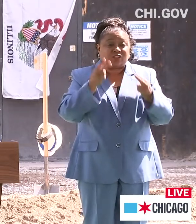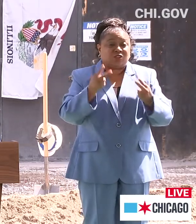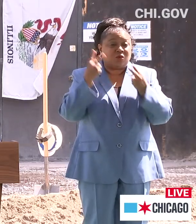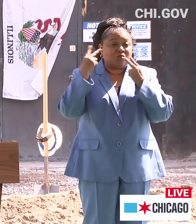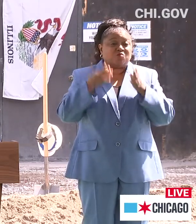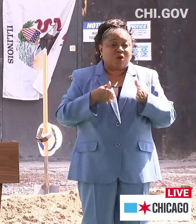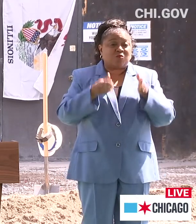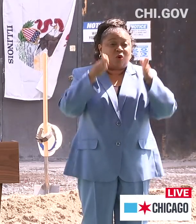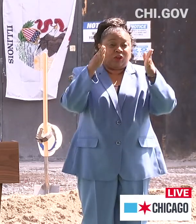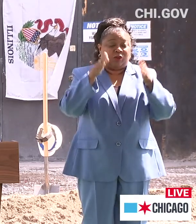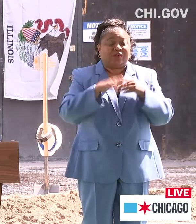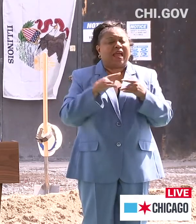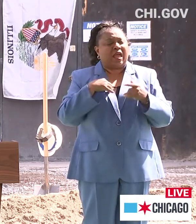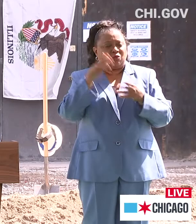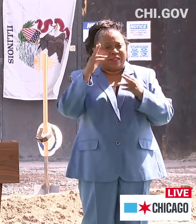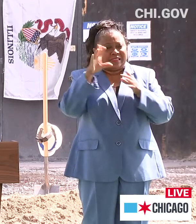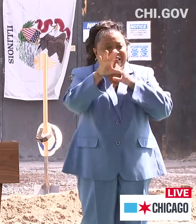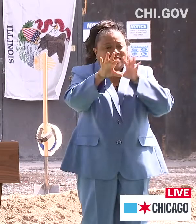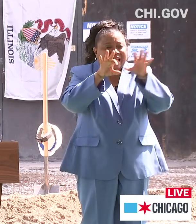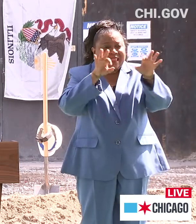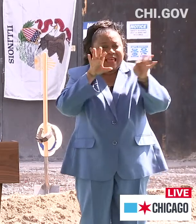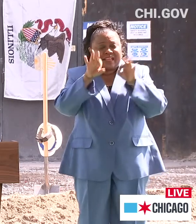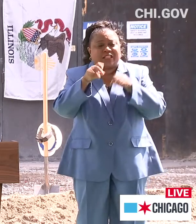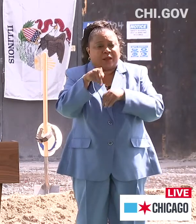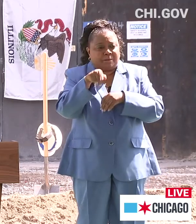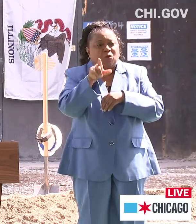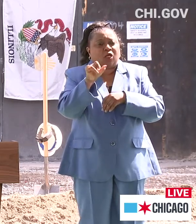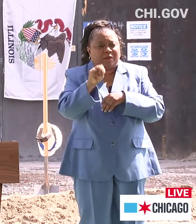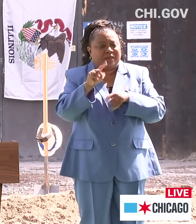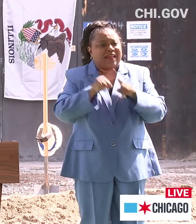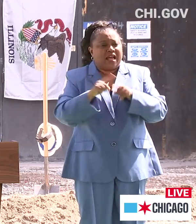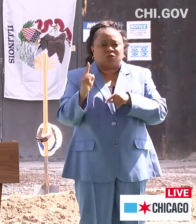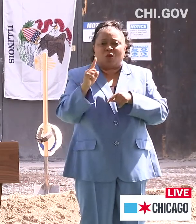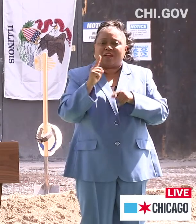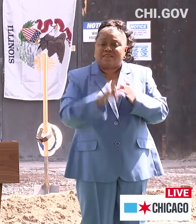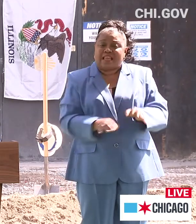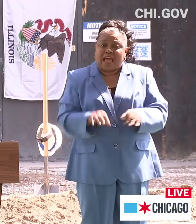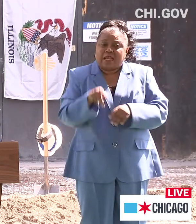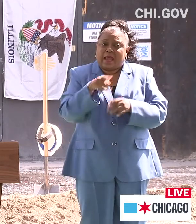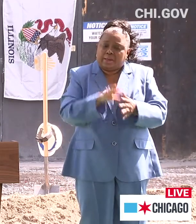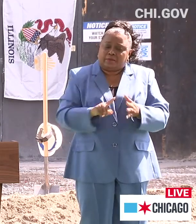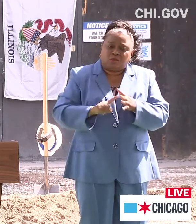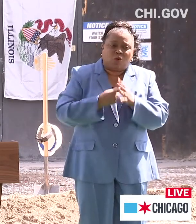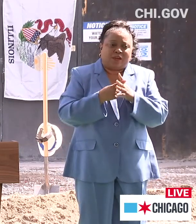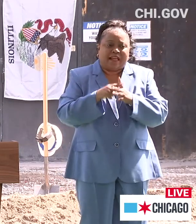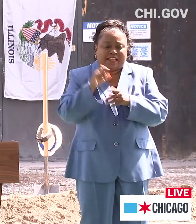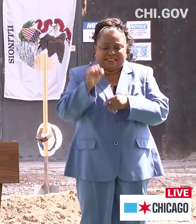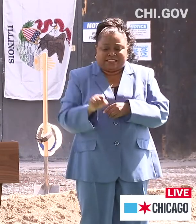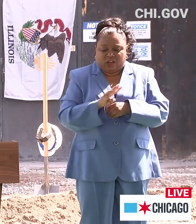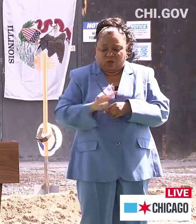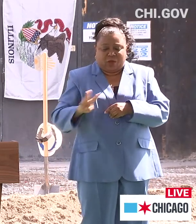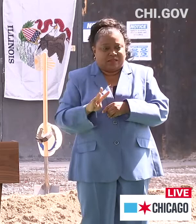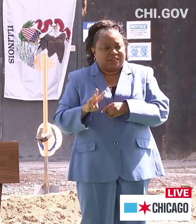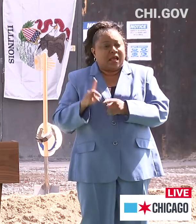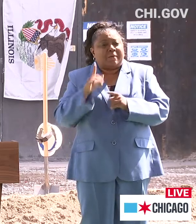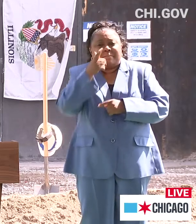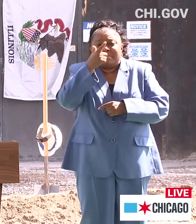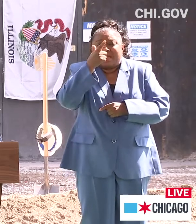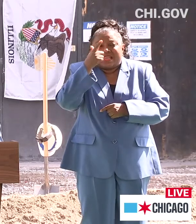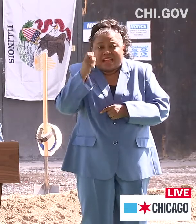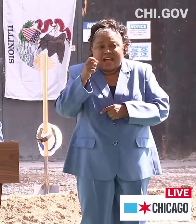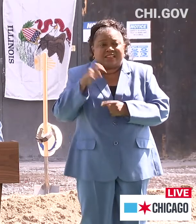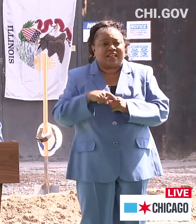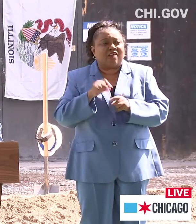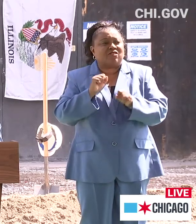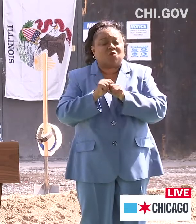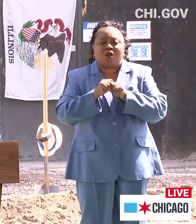memorial. And we selected Pullman as one of our important Invest Southwest corridors because of